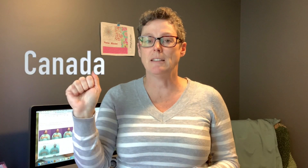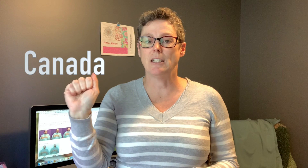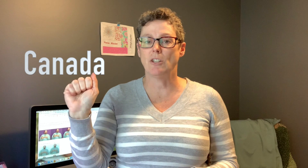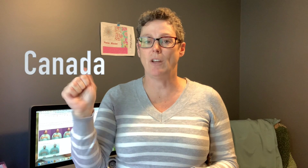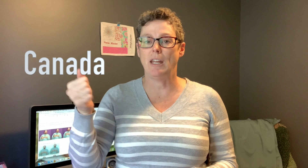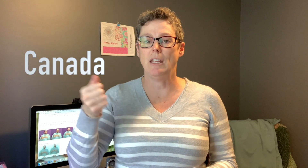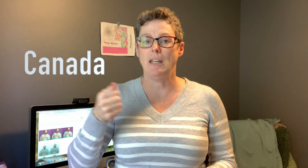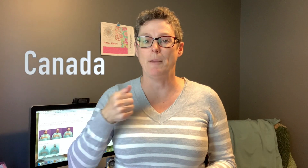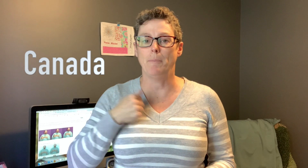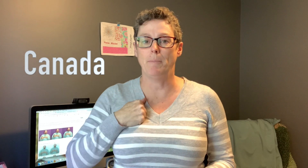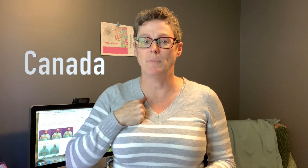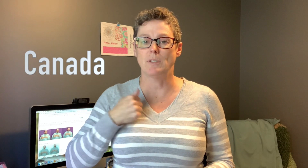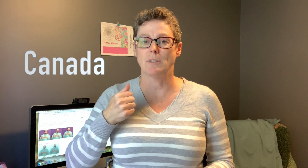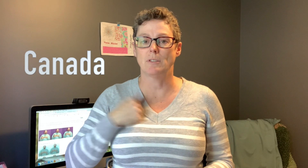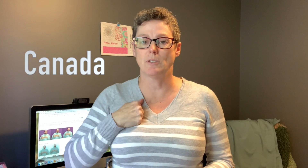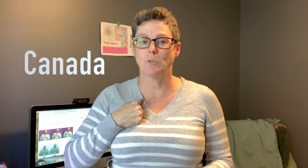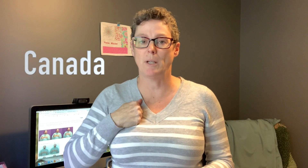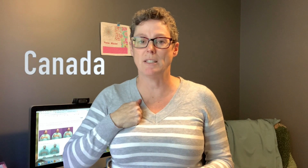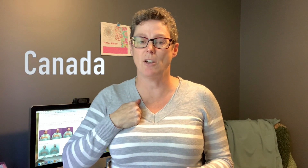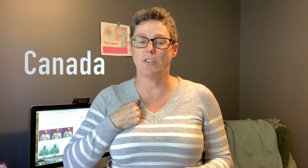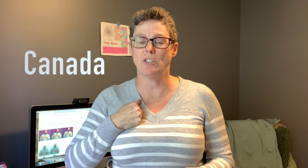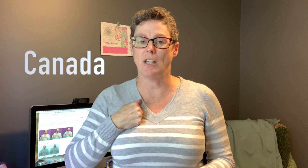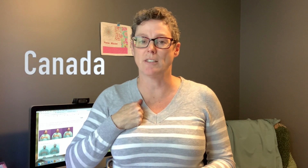take your A and twice on the chest